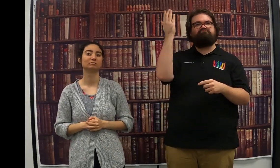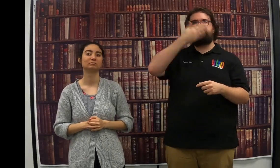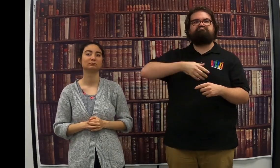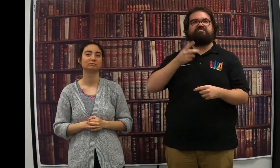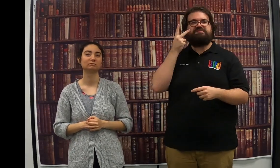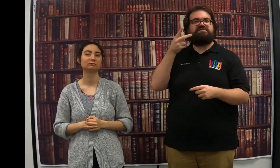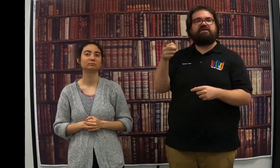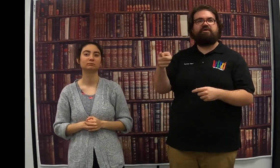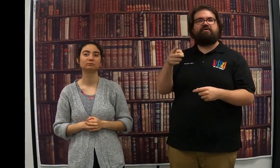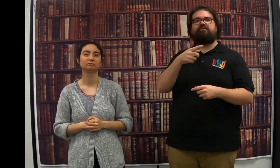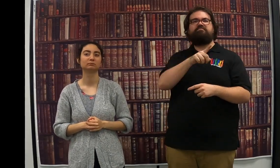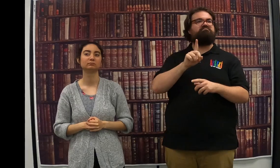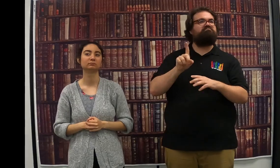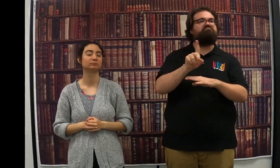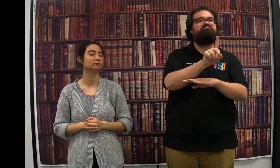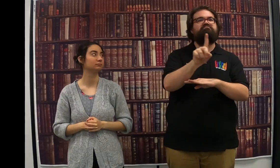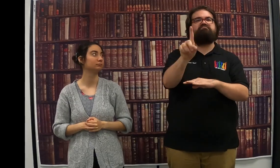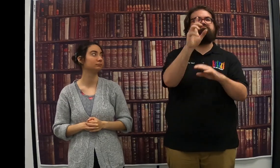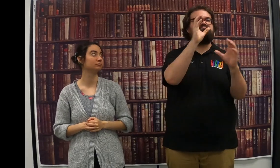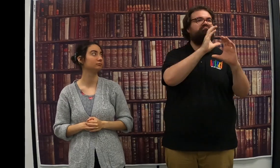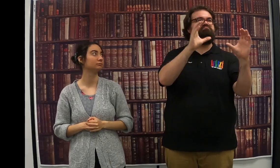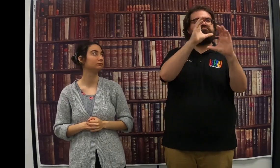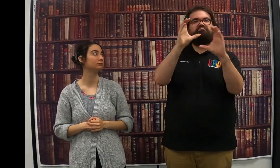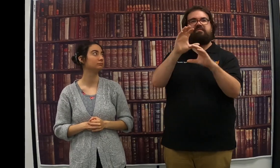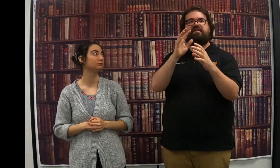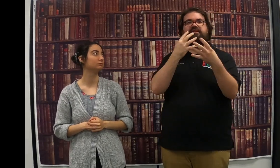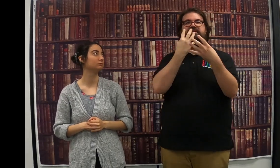her, but went and looked at the cages with the birds. But